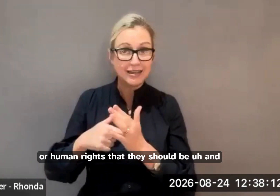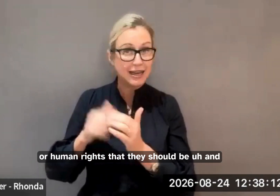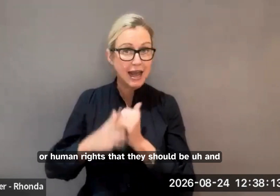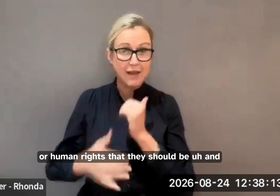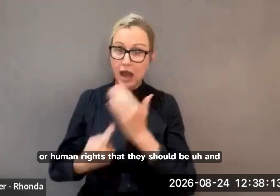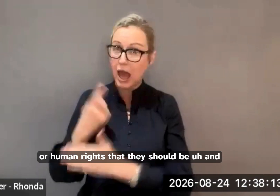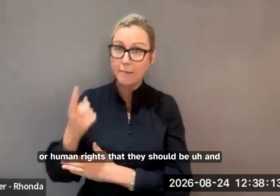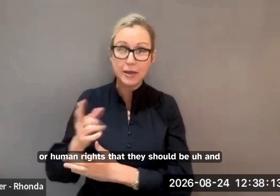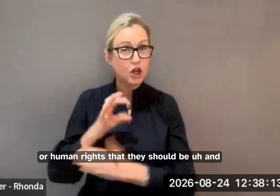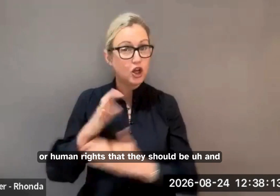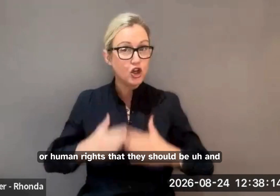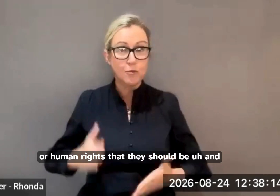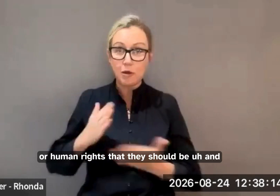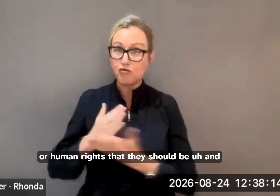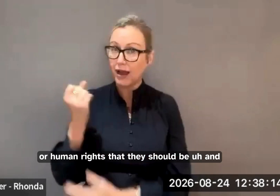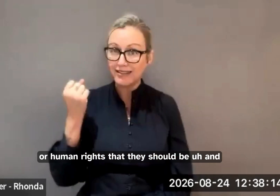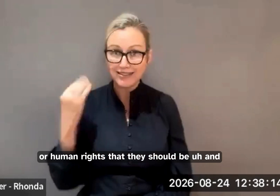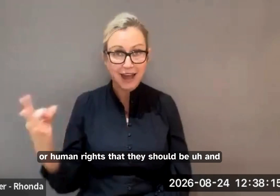should be.